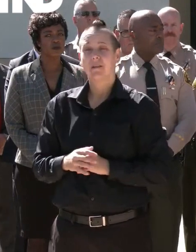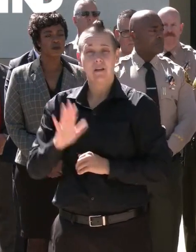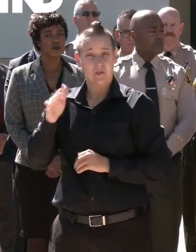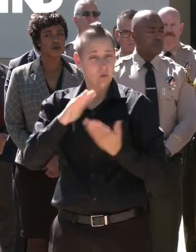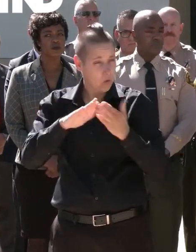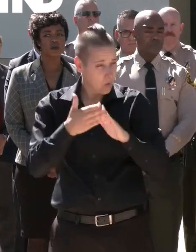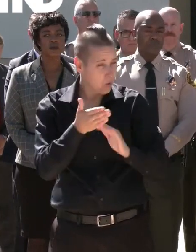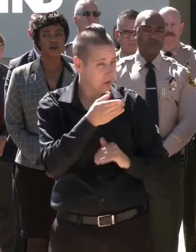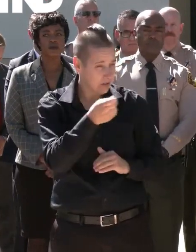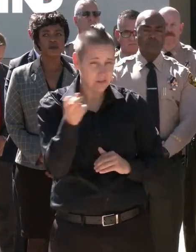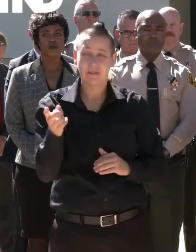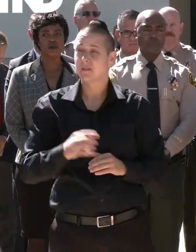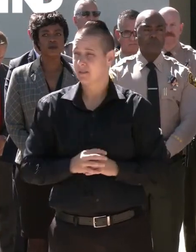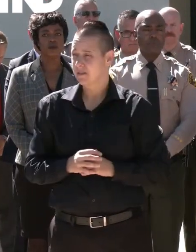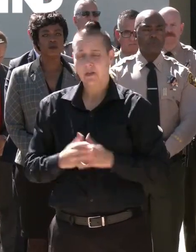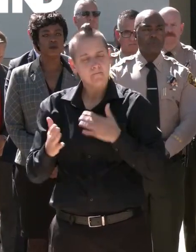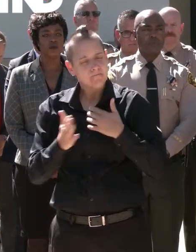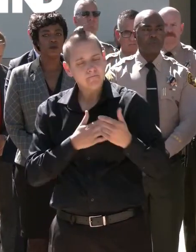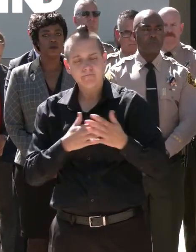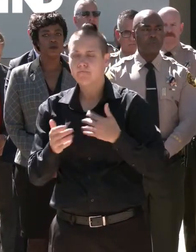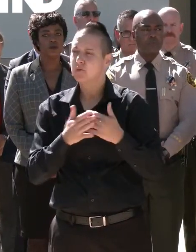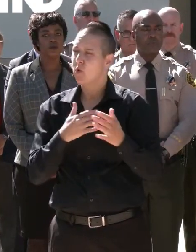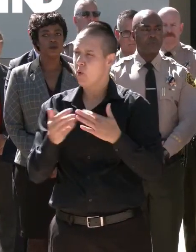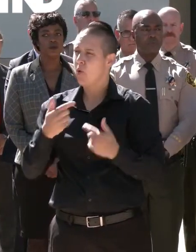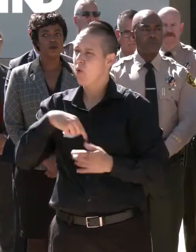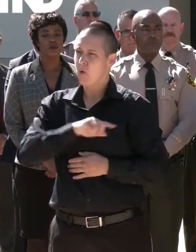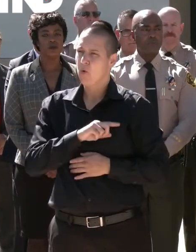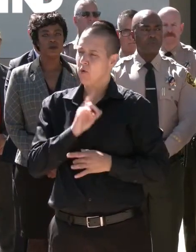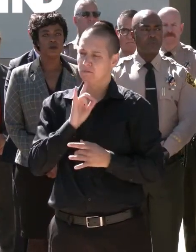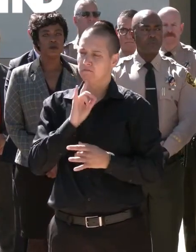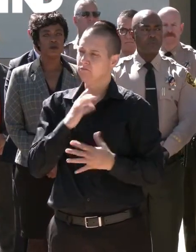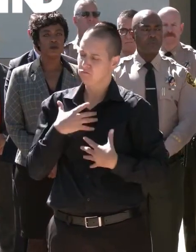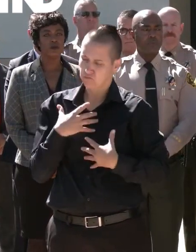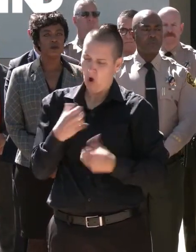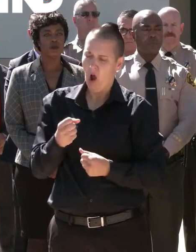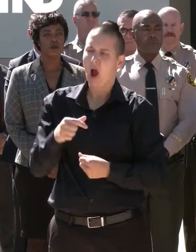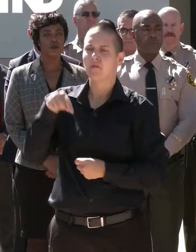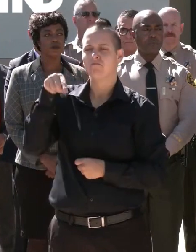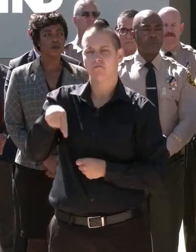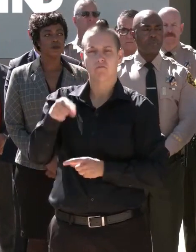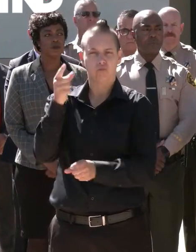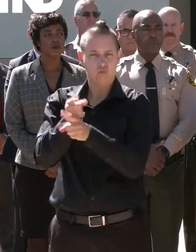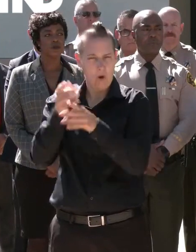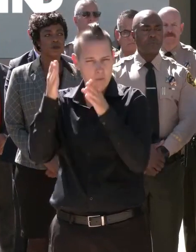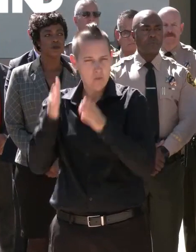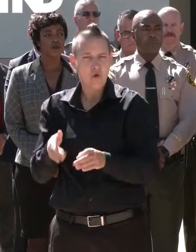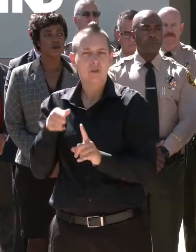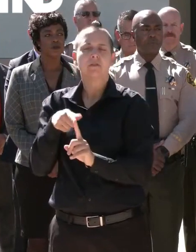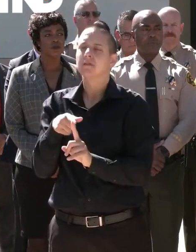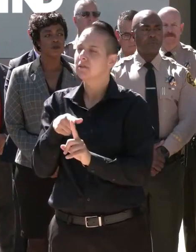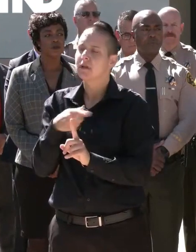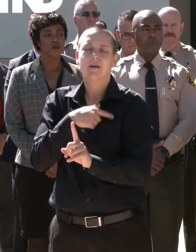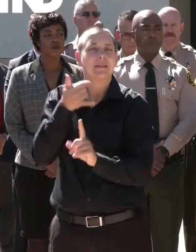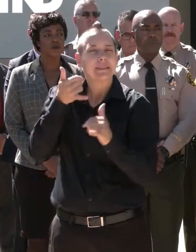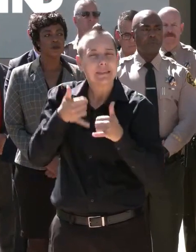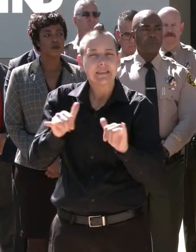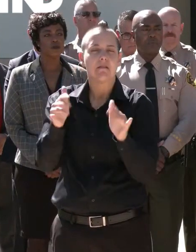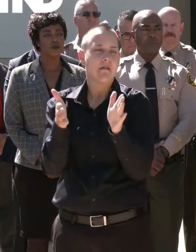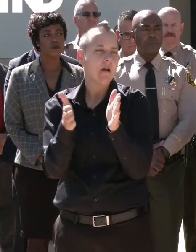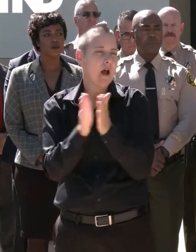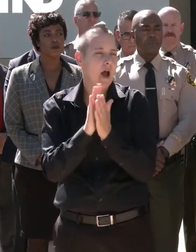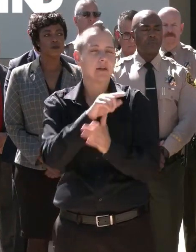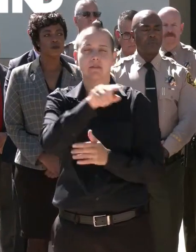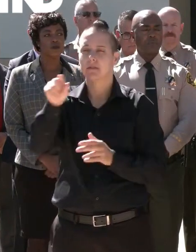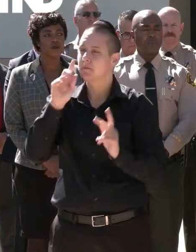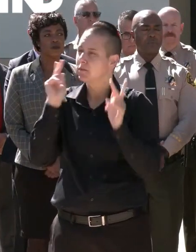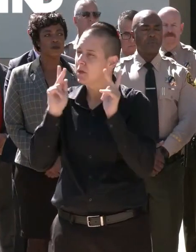our community that although we are extremely confident that we have the right person in custody, I am still asking people